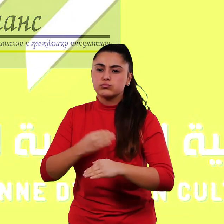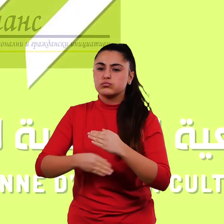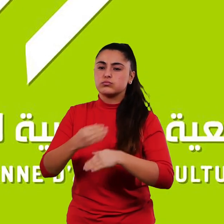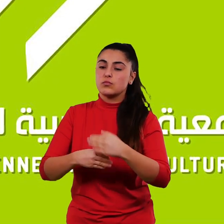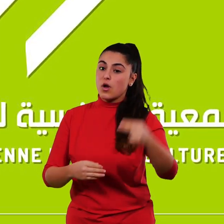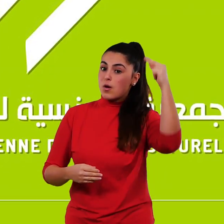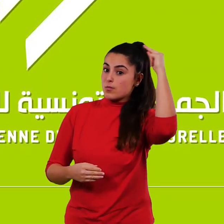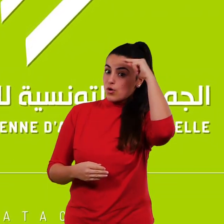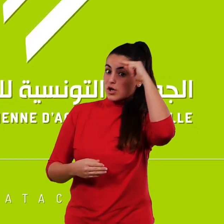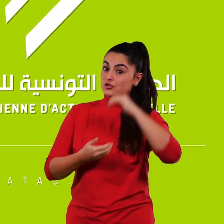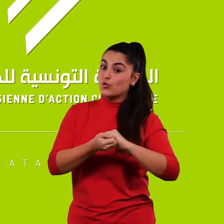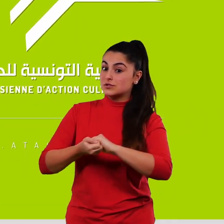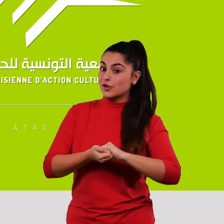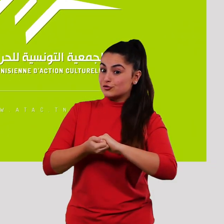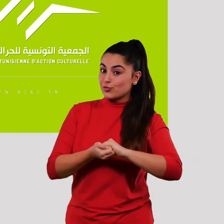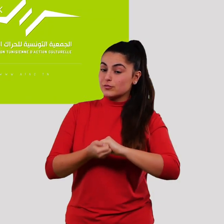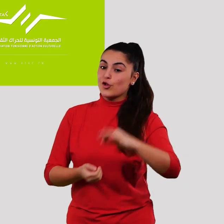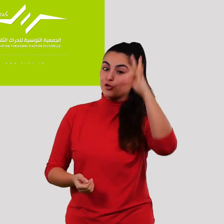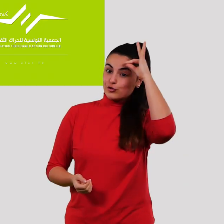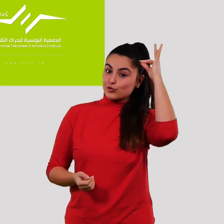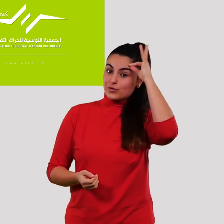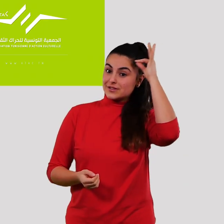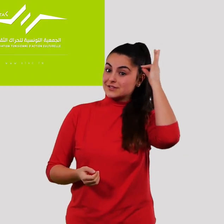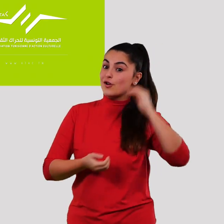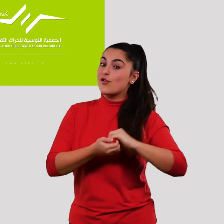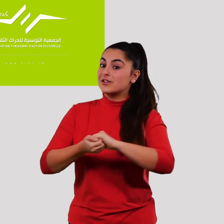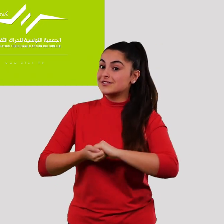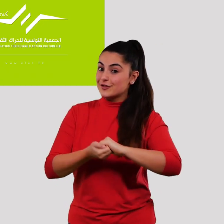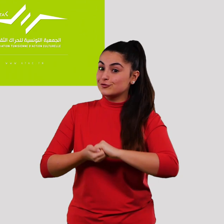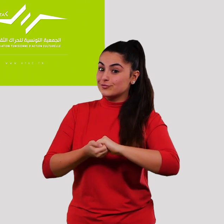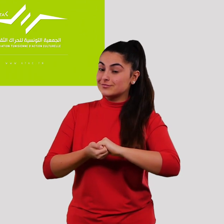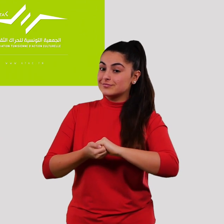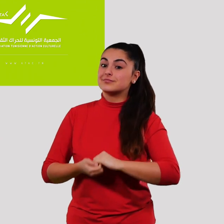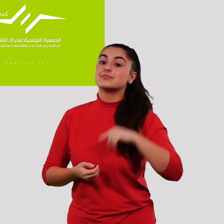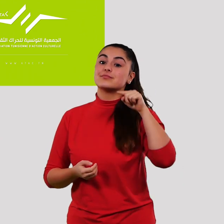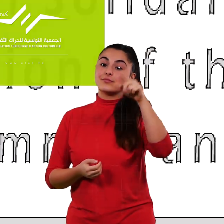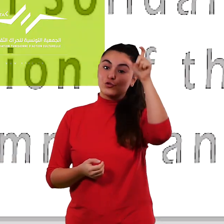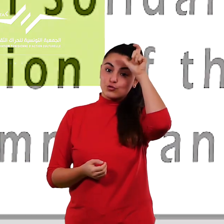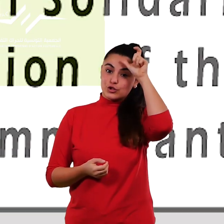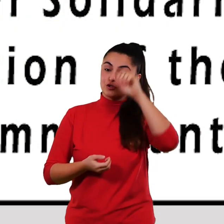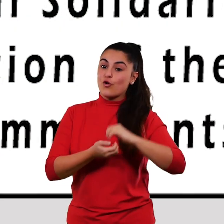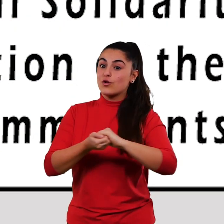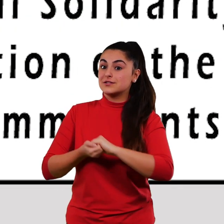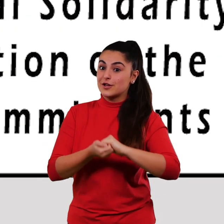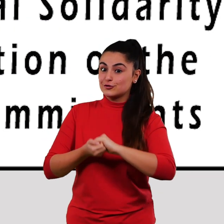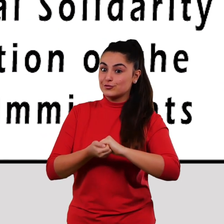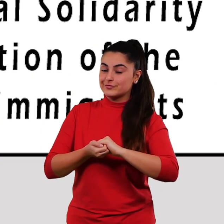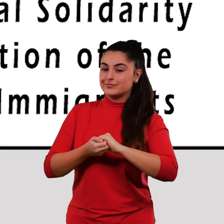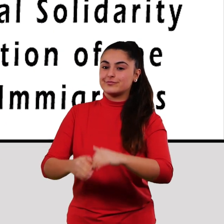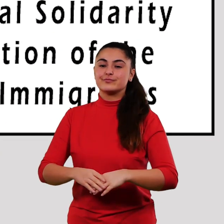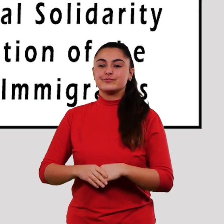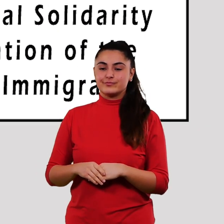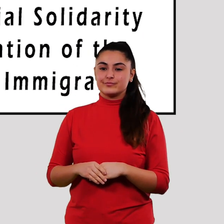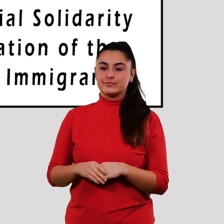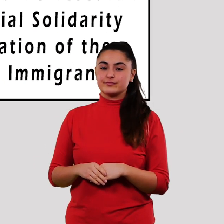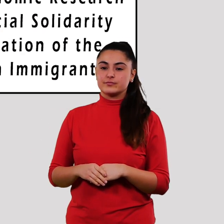the Tunisian Association for Cultural Action; and the Economic Research and Social